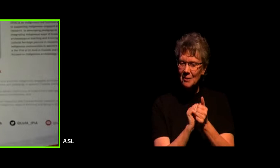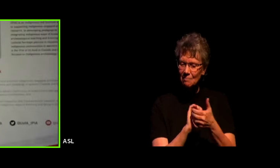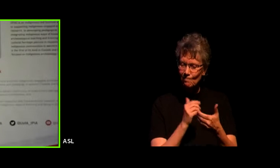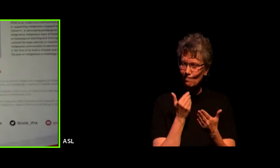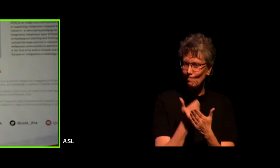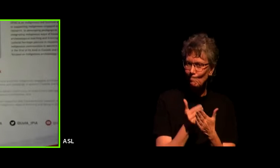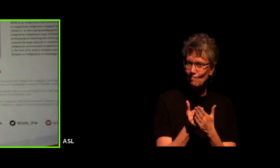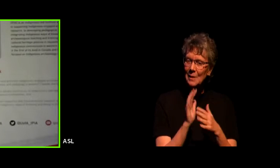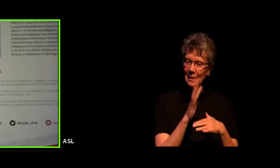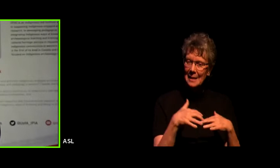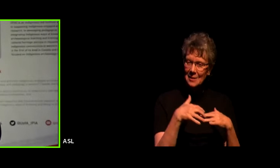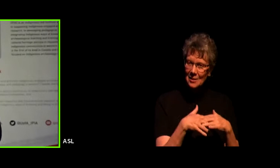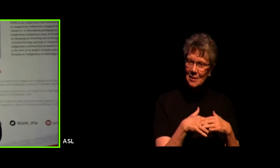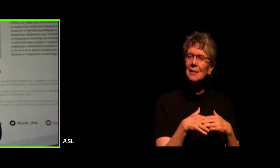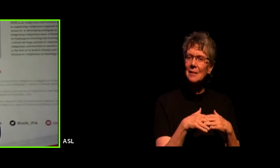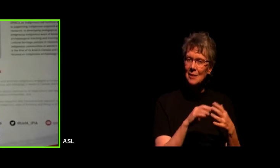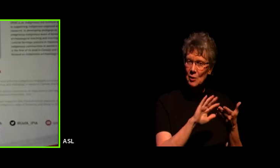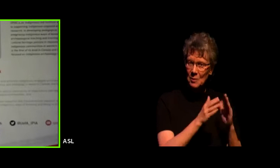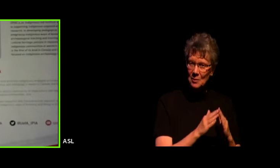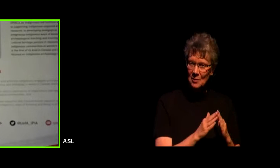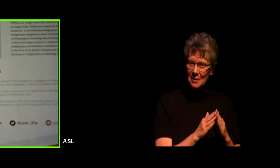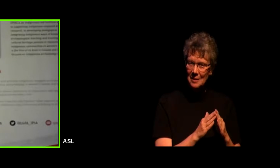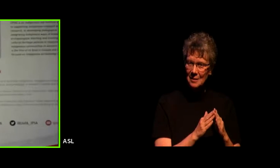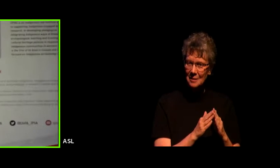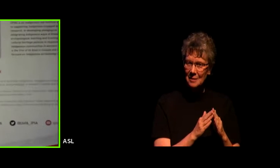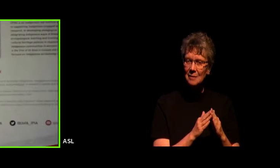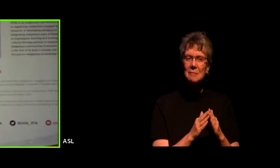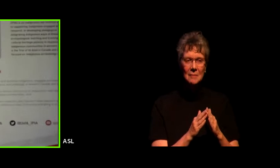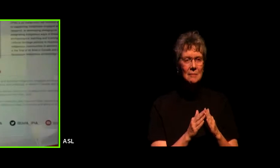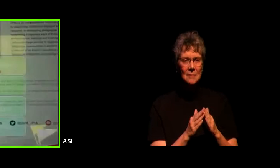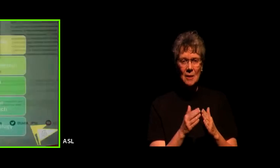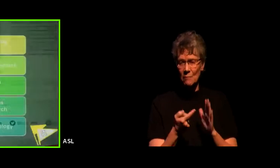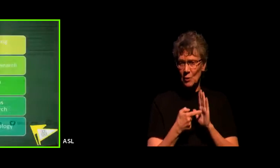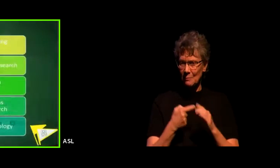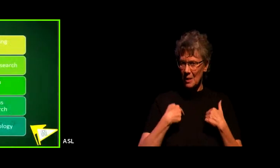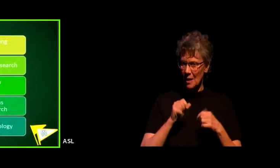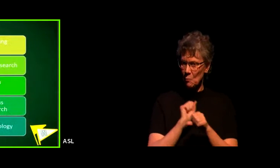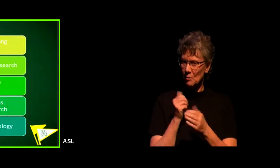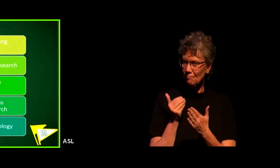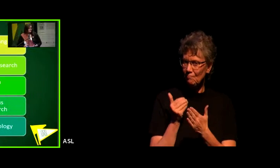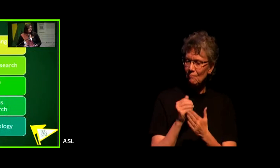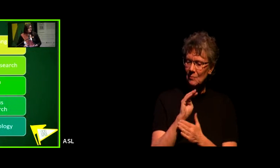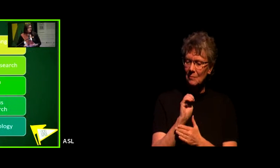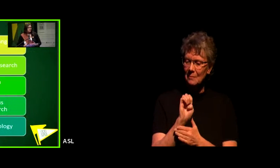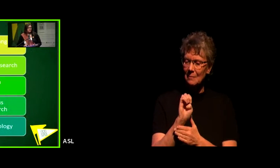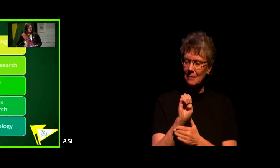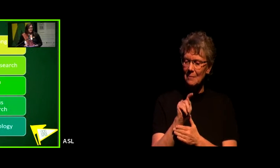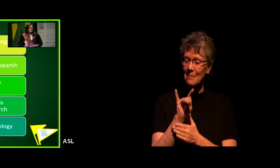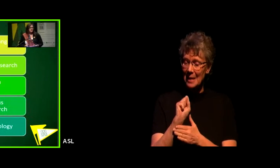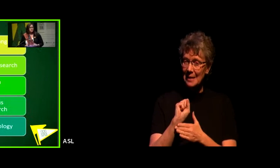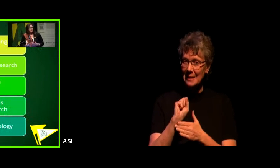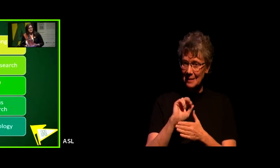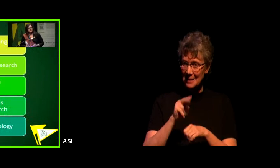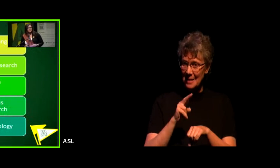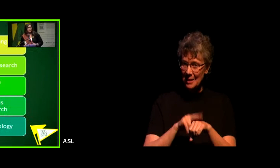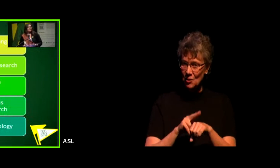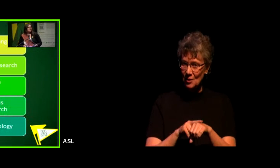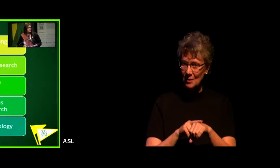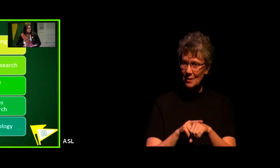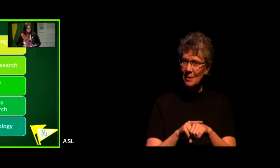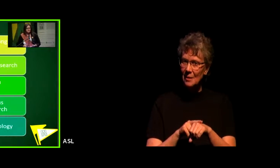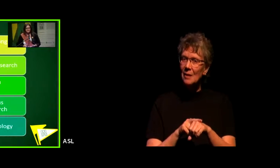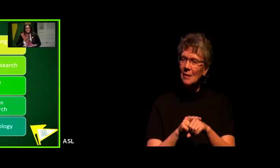So I work with the Métis Nation, for example, to create research projects that matter to those communities, that address